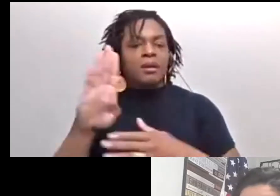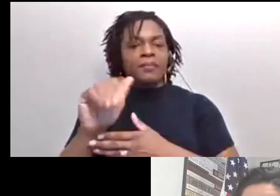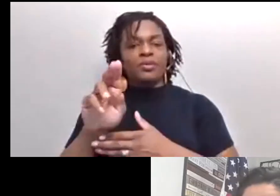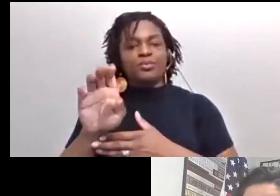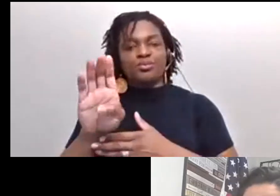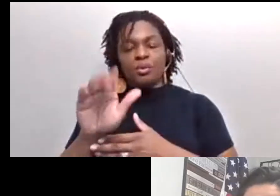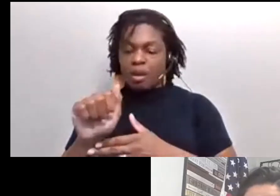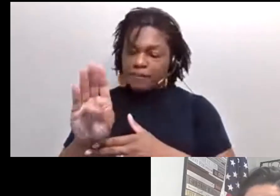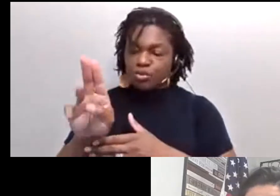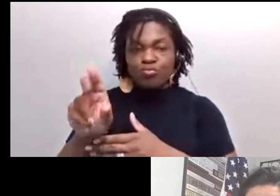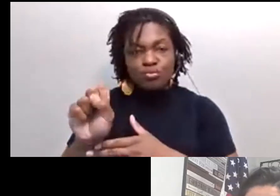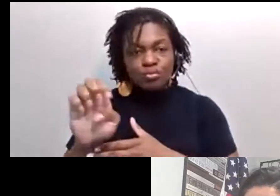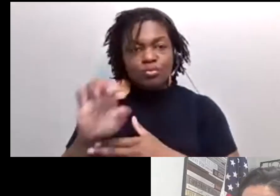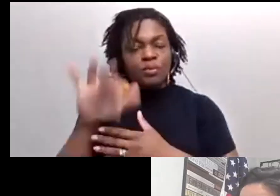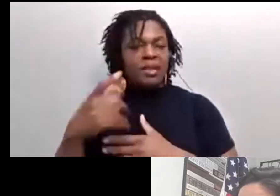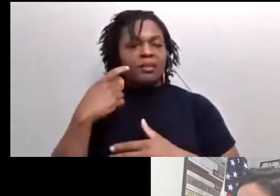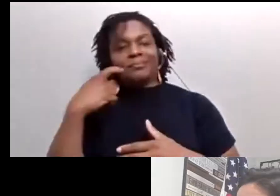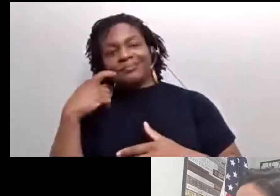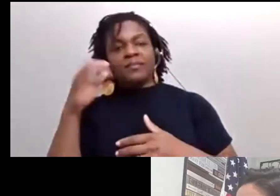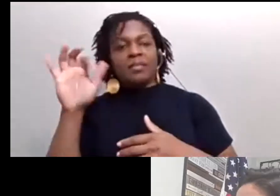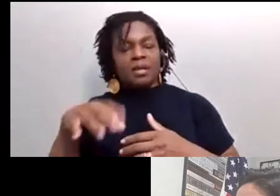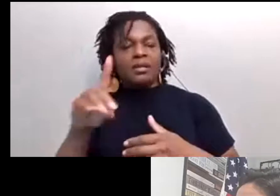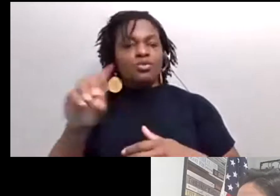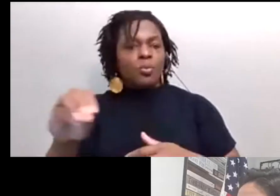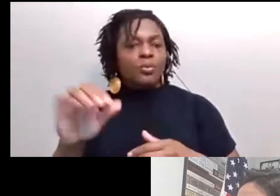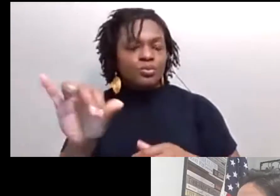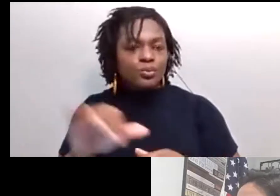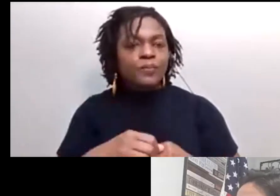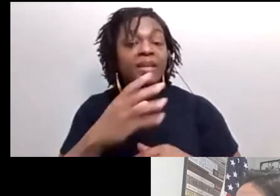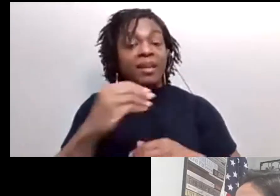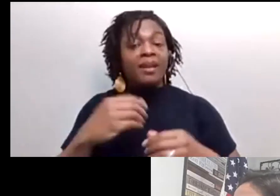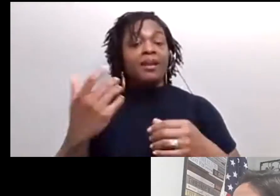And some support to the healthcare practitioners.